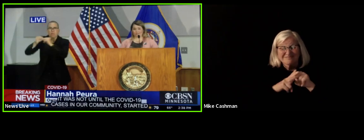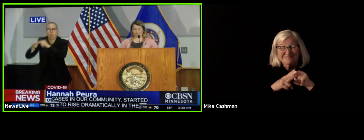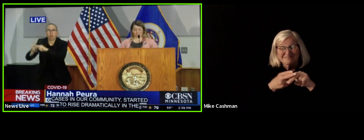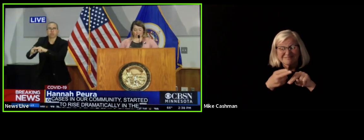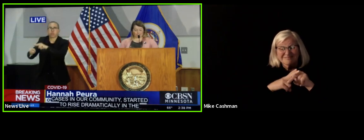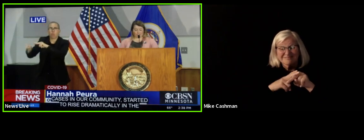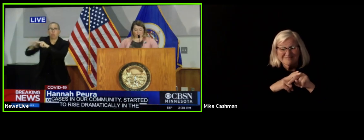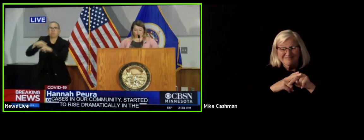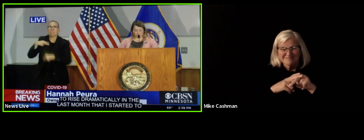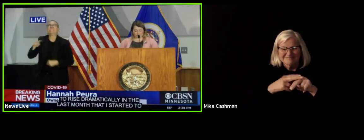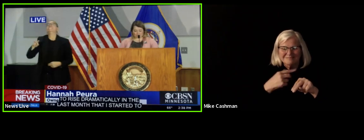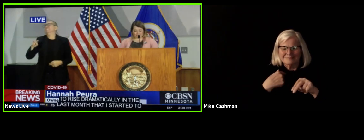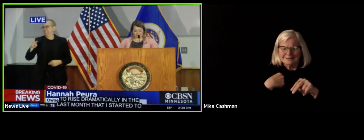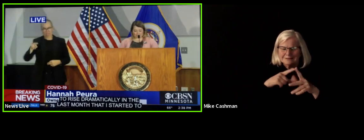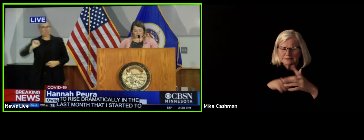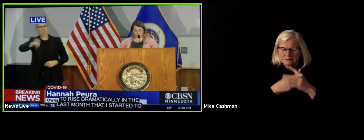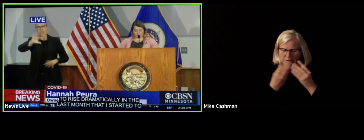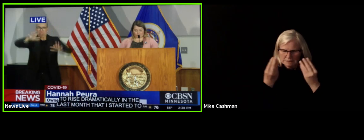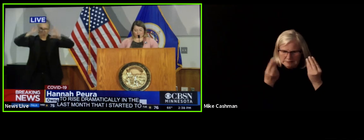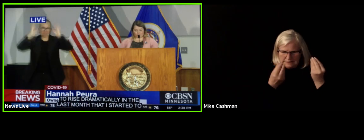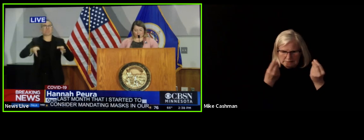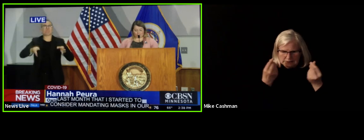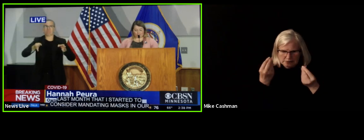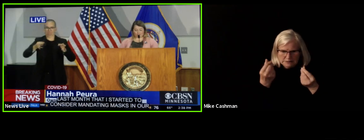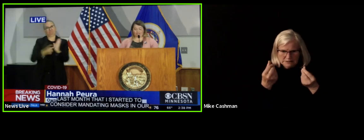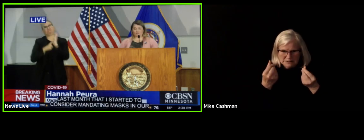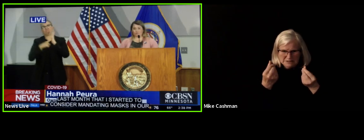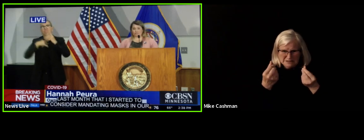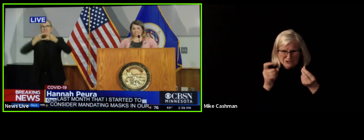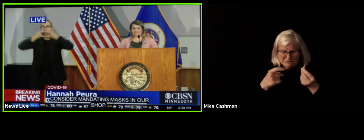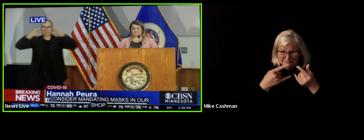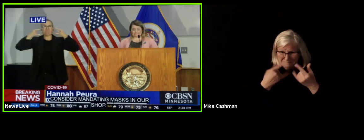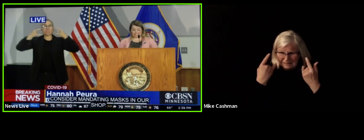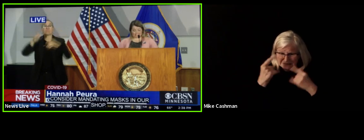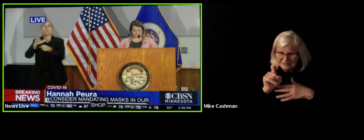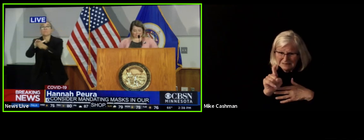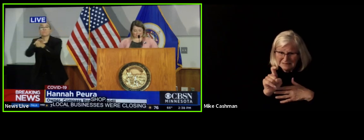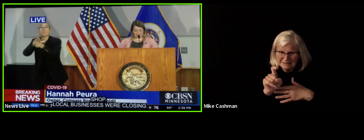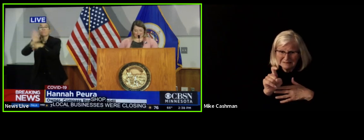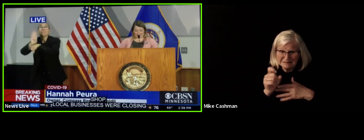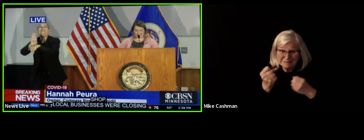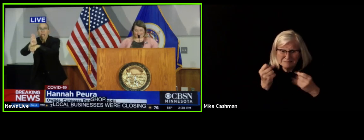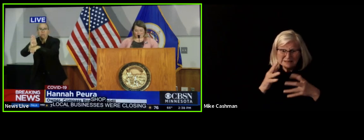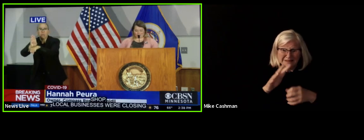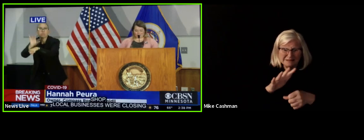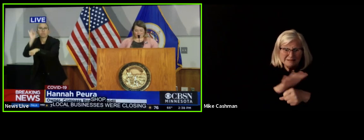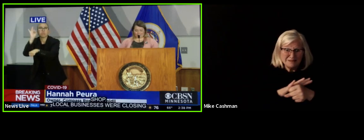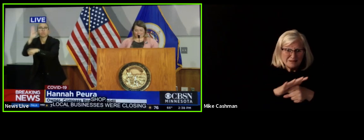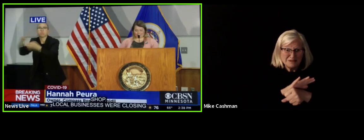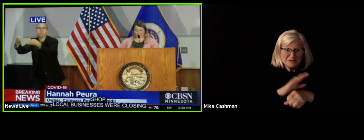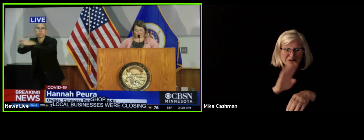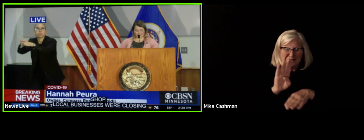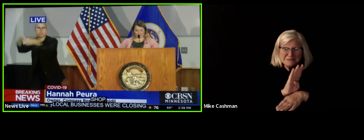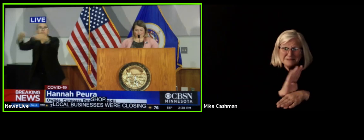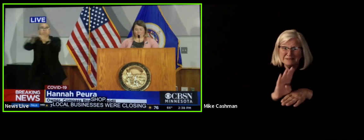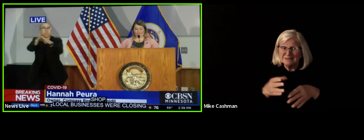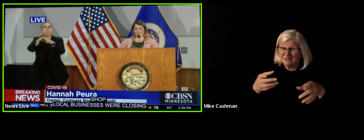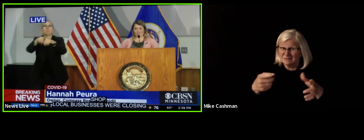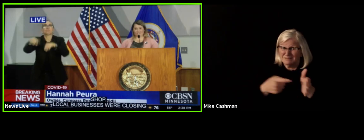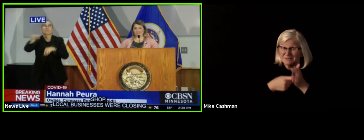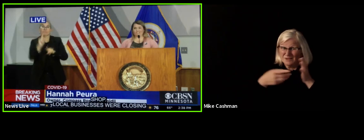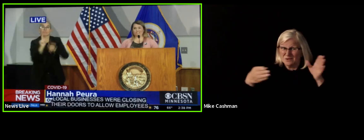shop. Local businesses were closing their doors to allow employees to get tested, and that's when it really hit home for